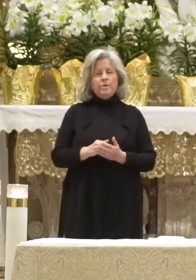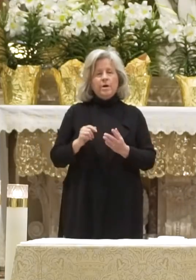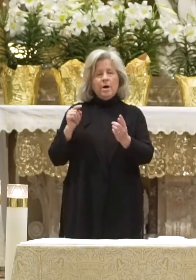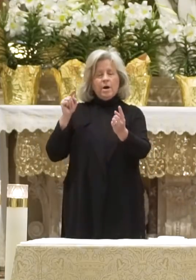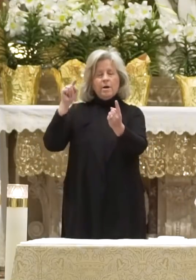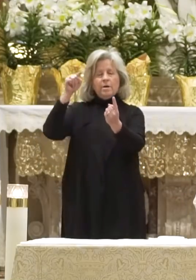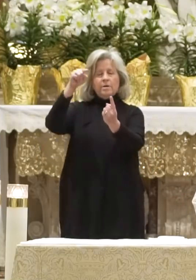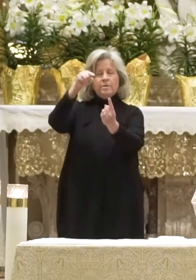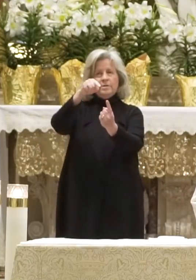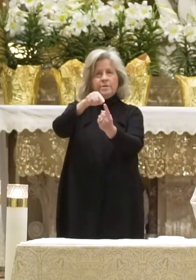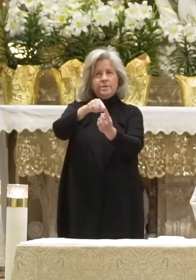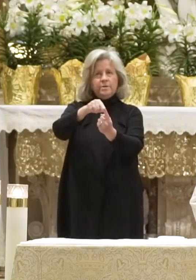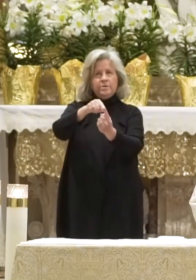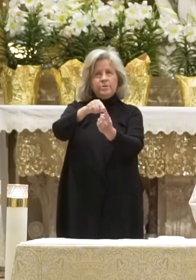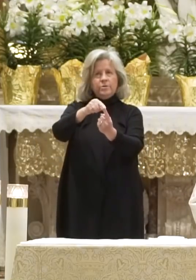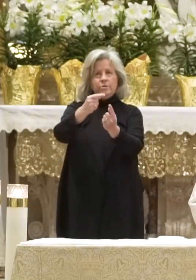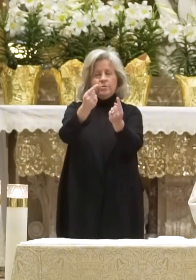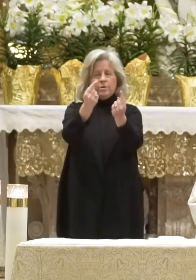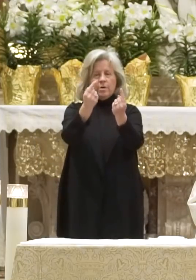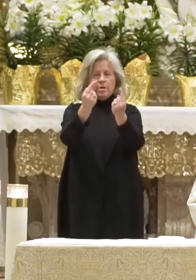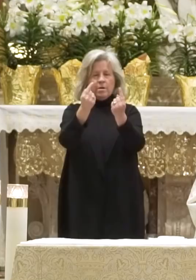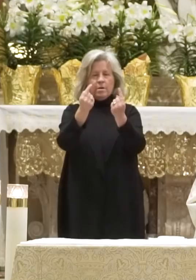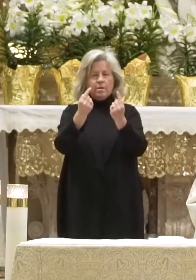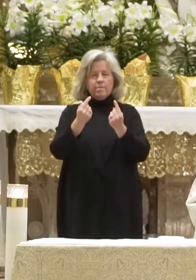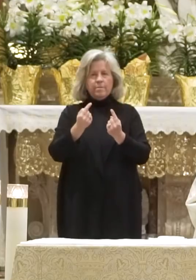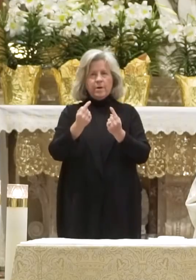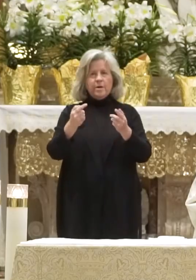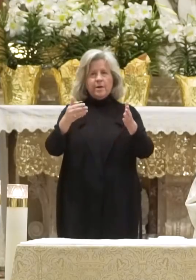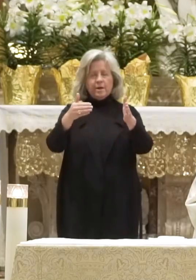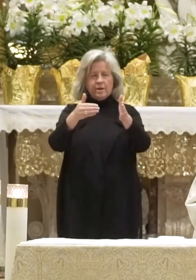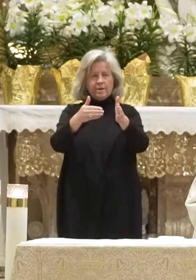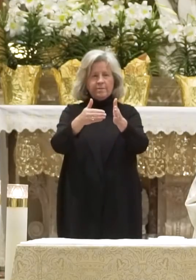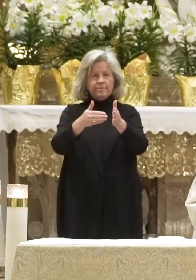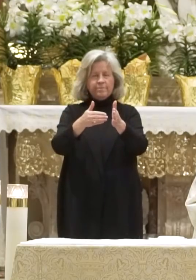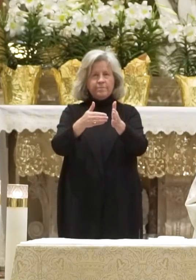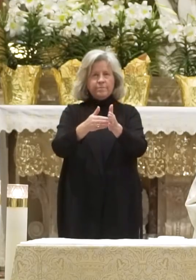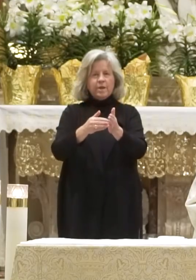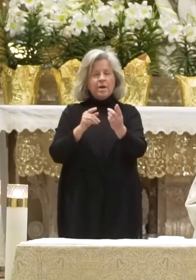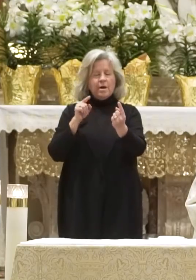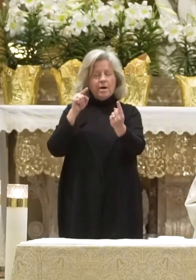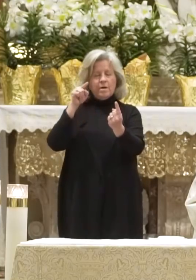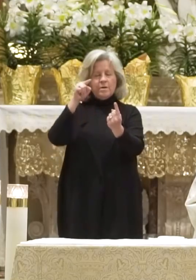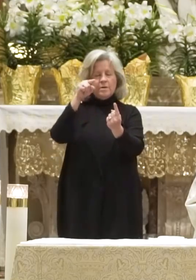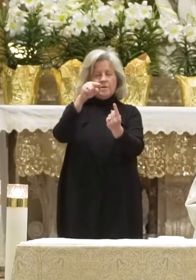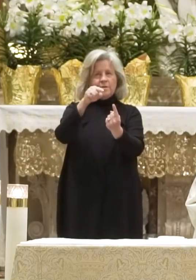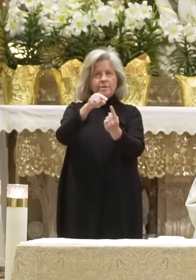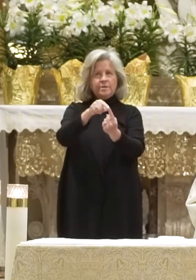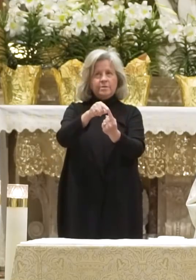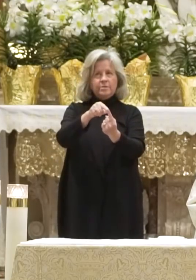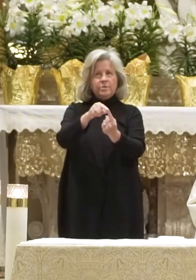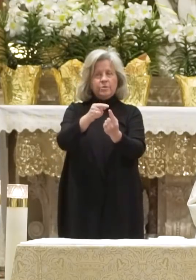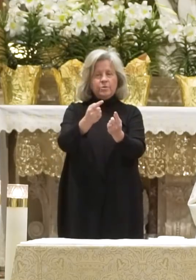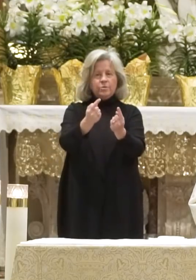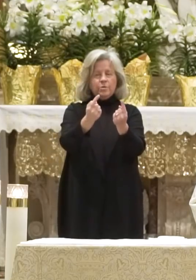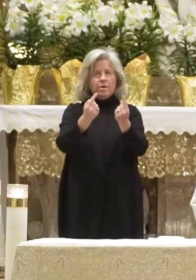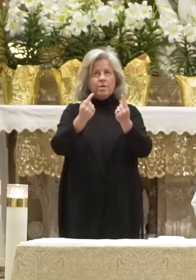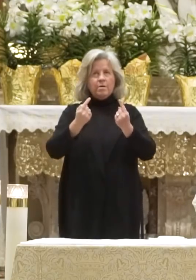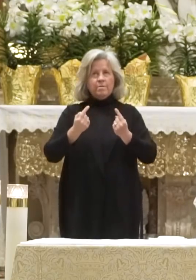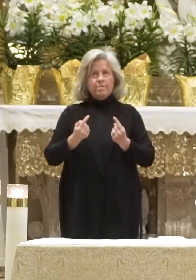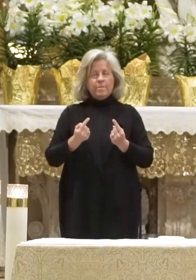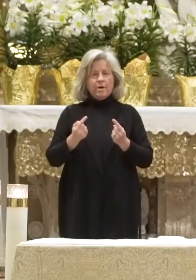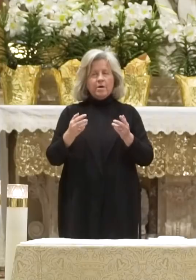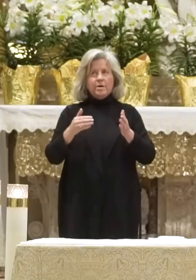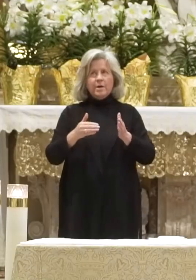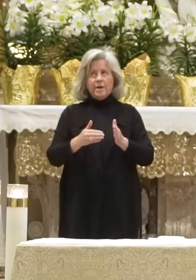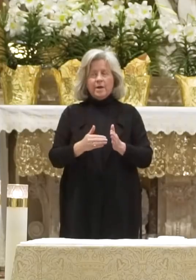Lord, until you come again, until you